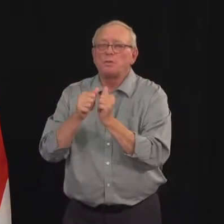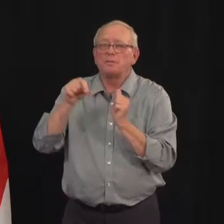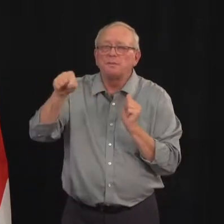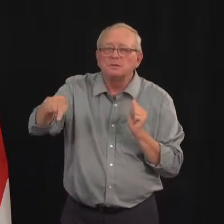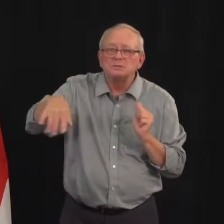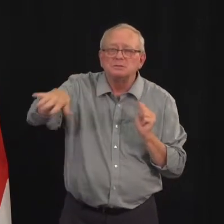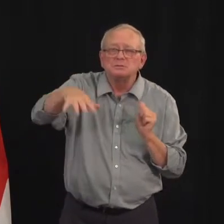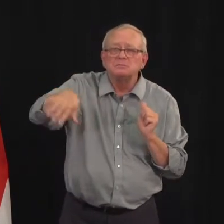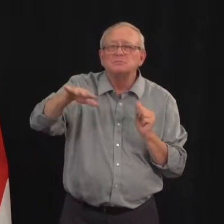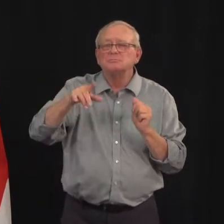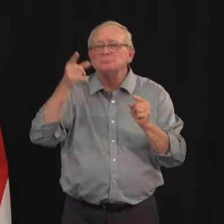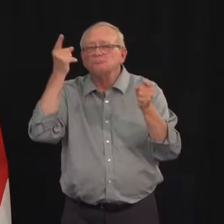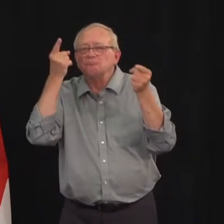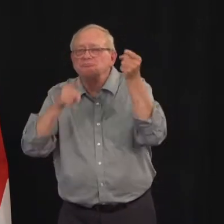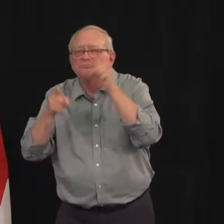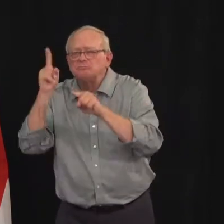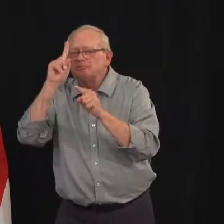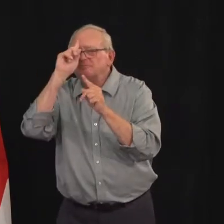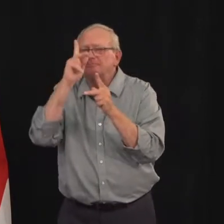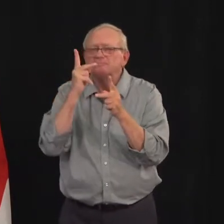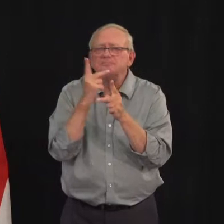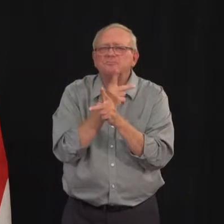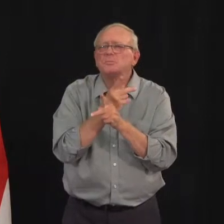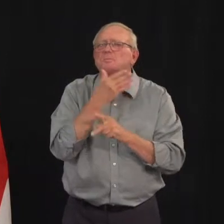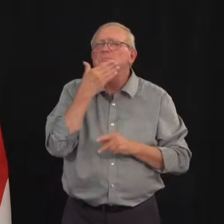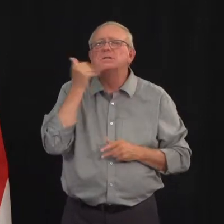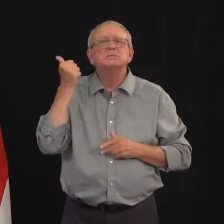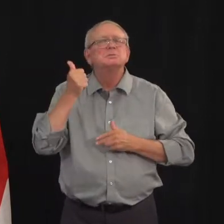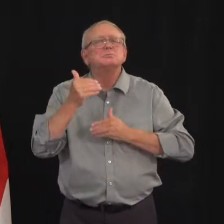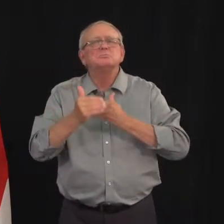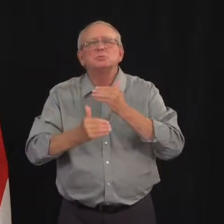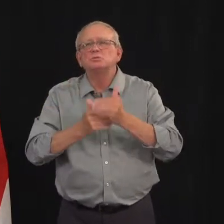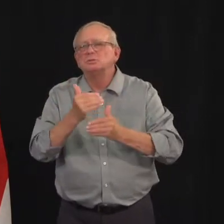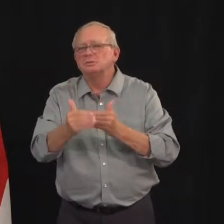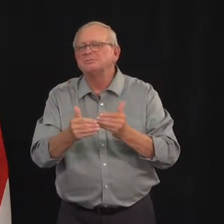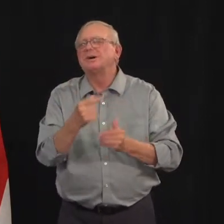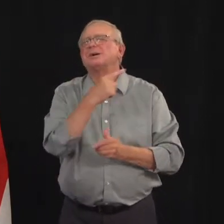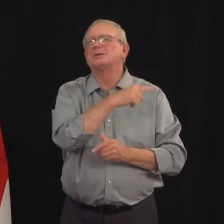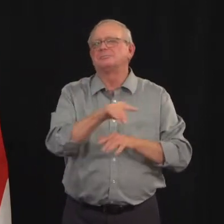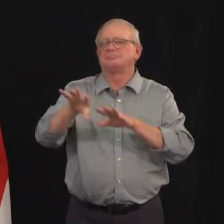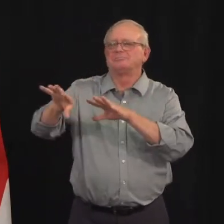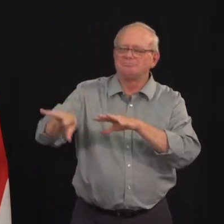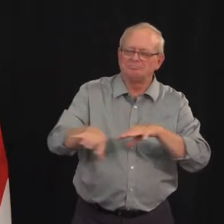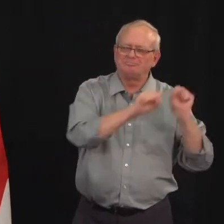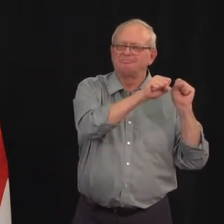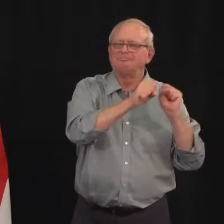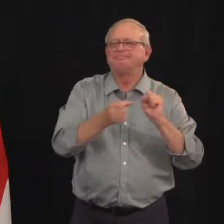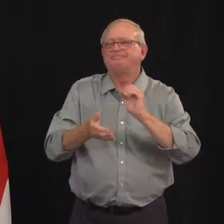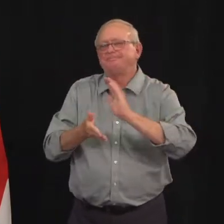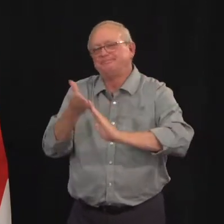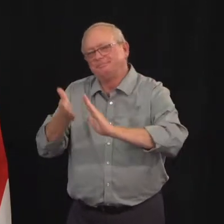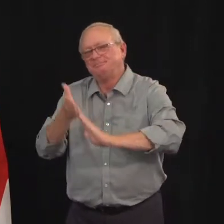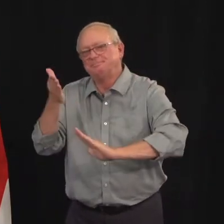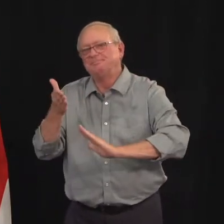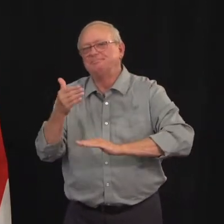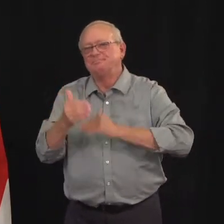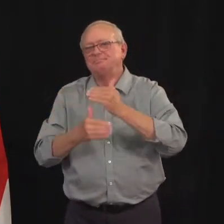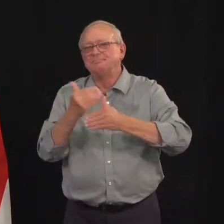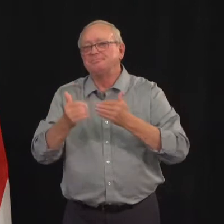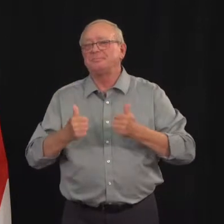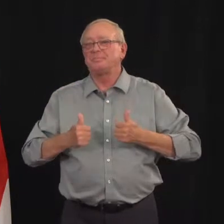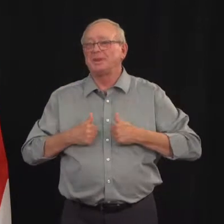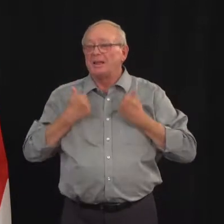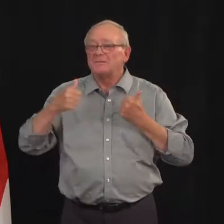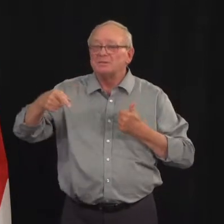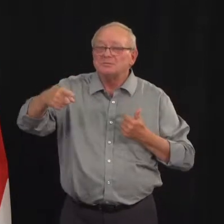to be able to move forward in a way that does support staff and residents in the facility to get the supports they need for all of their care,